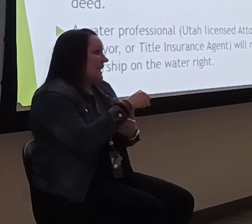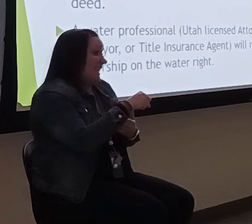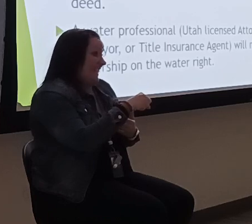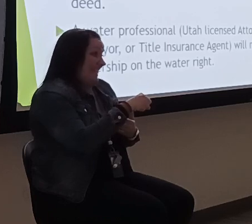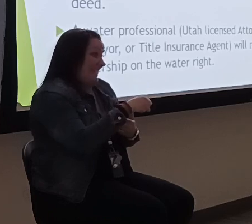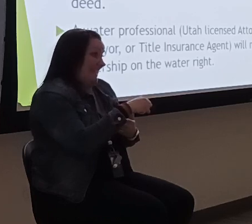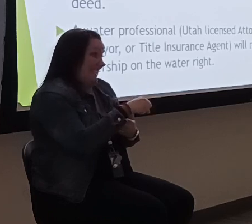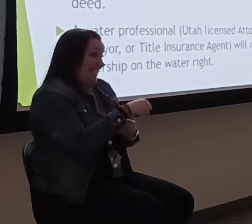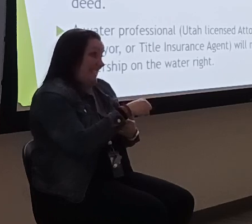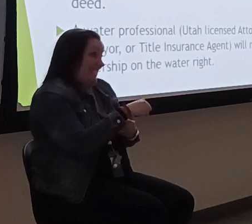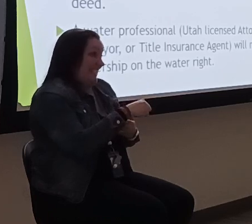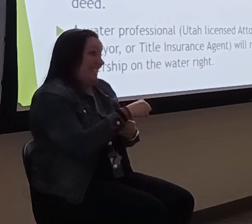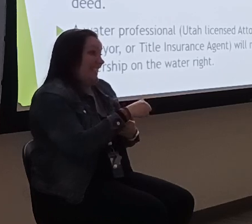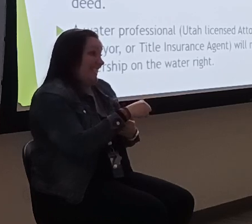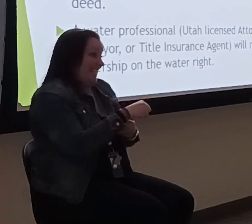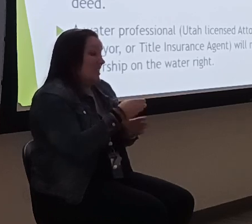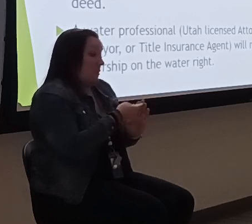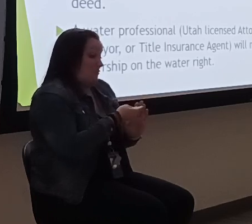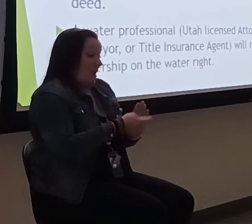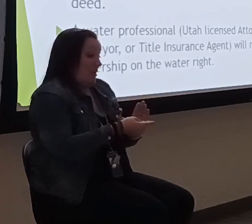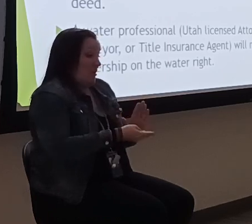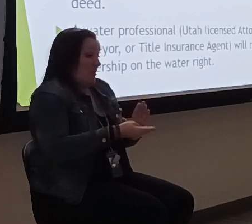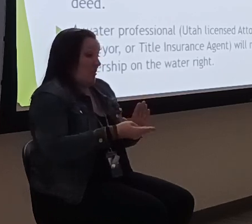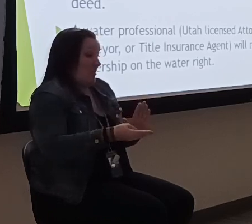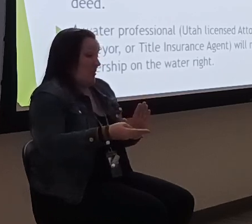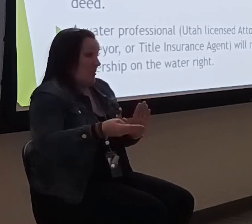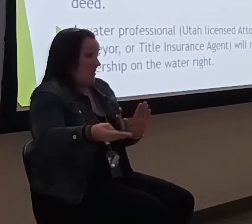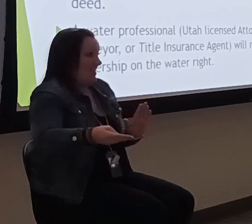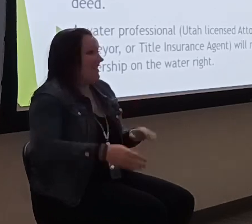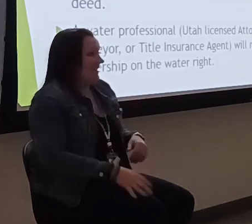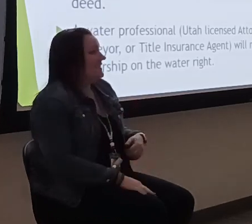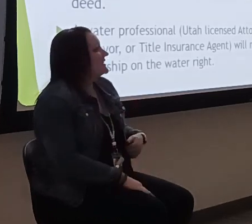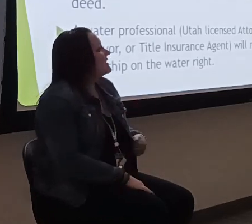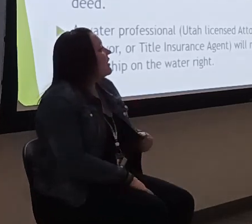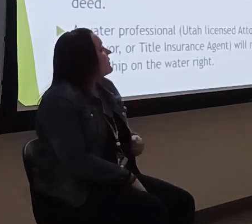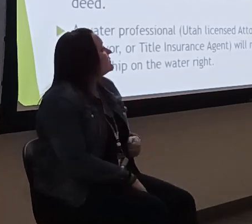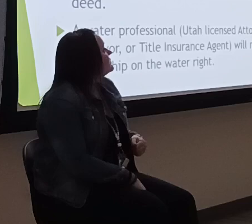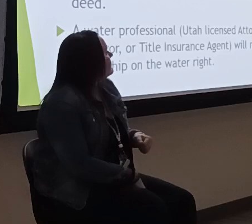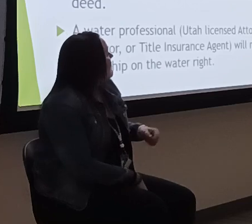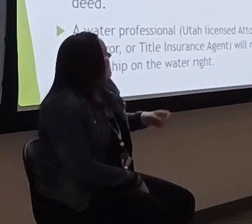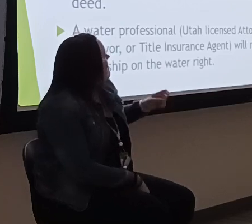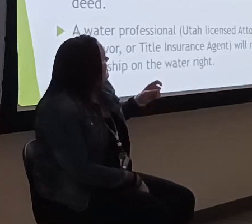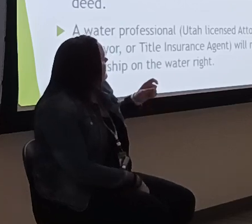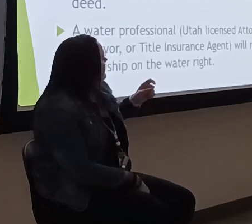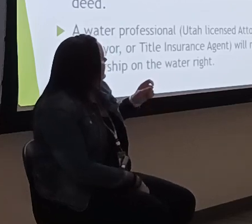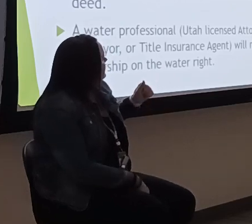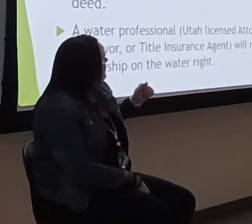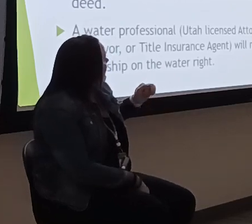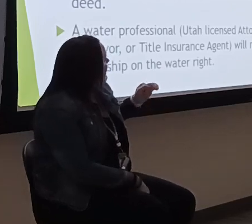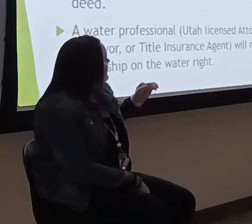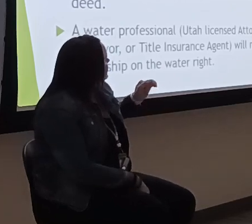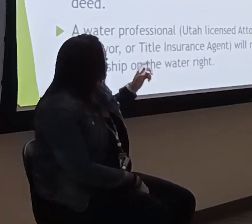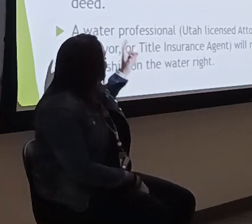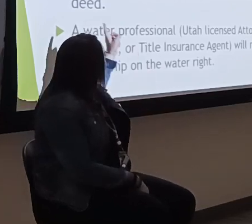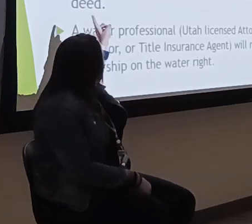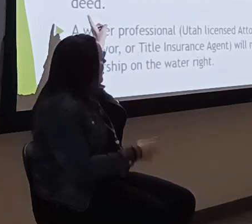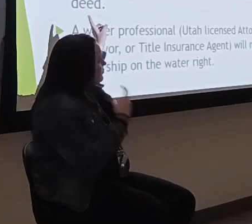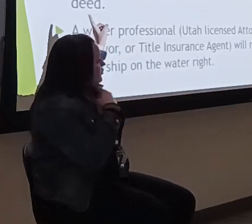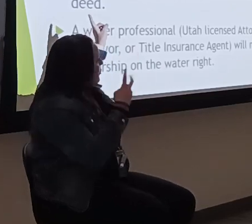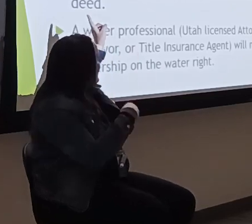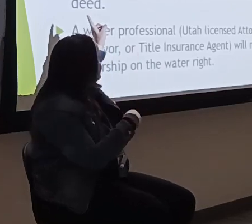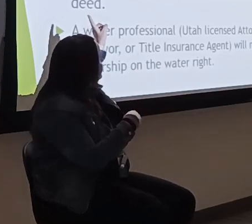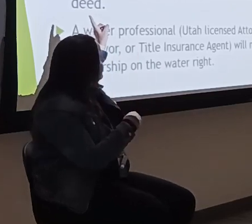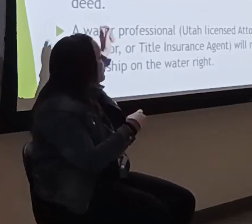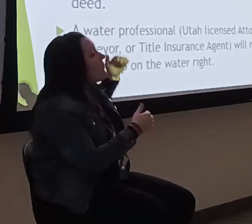by recording a land or water deed addendum with a conveying deed. Most of you are not going to have